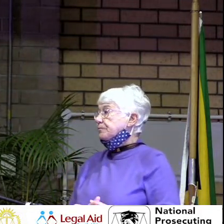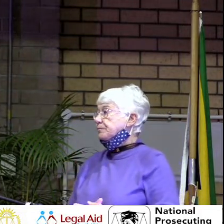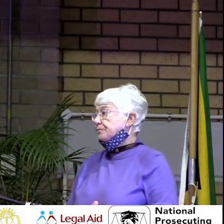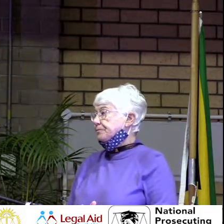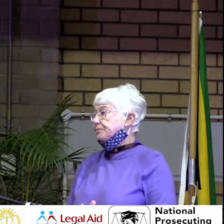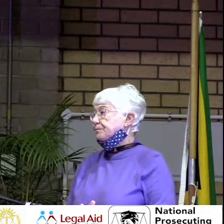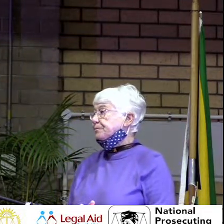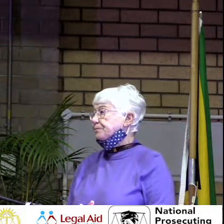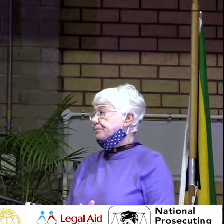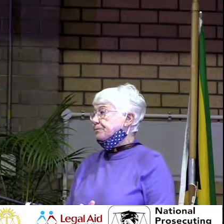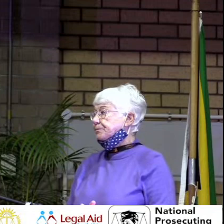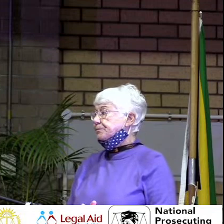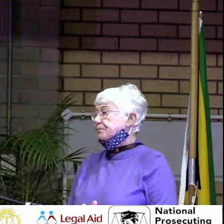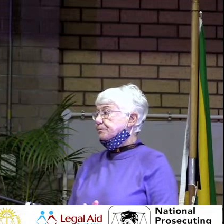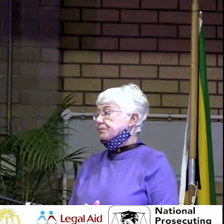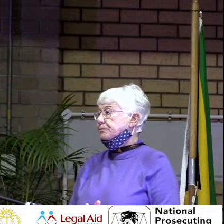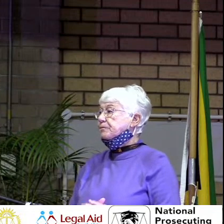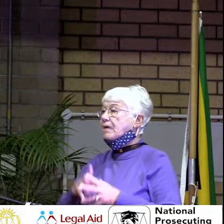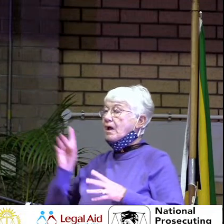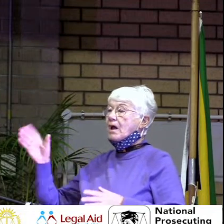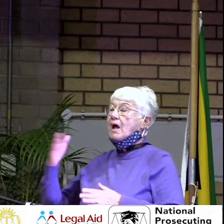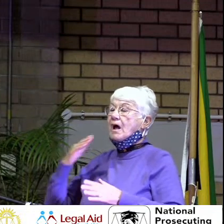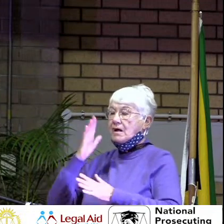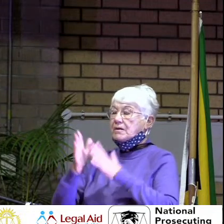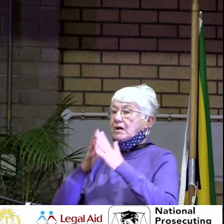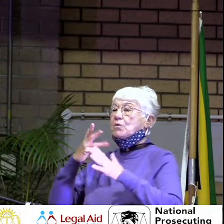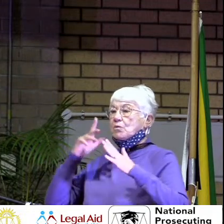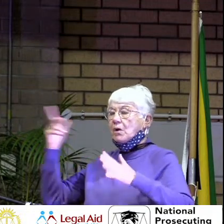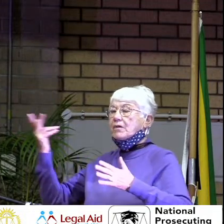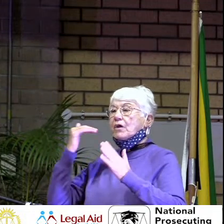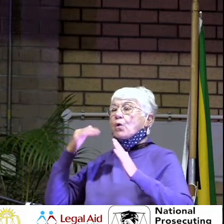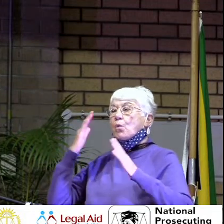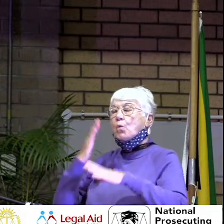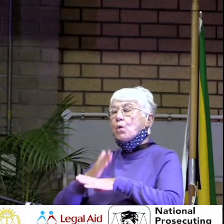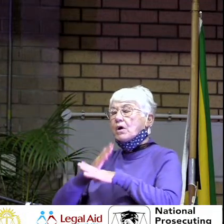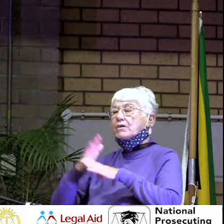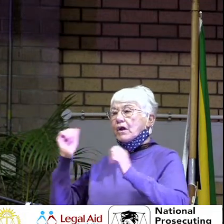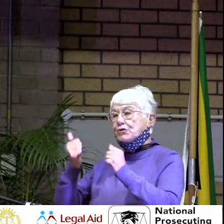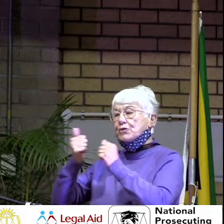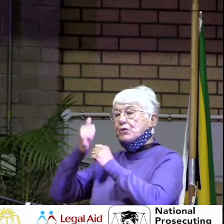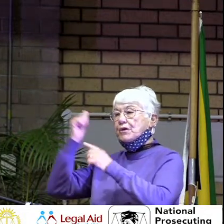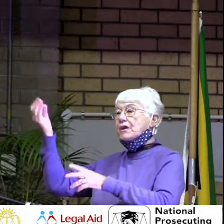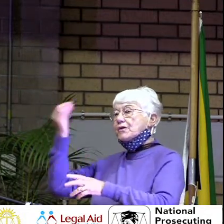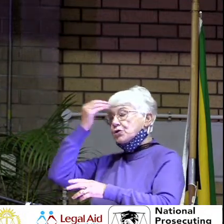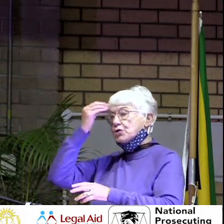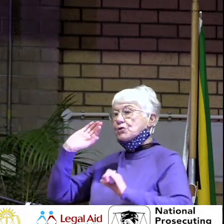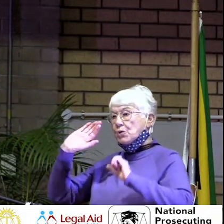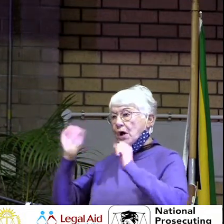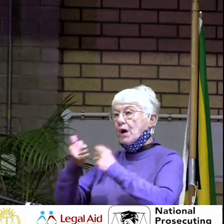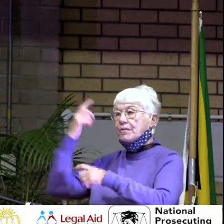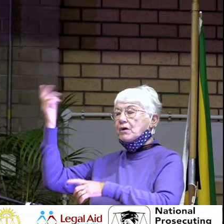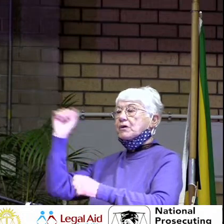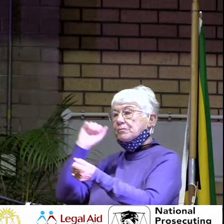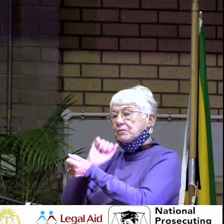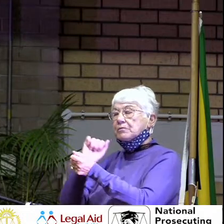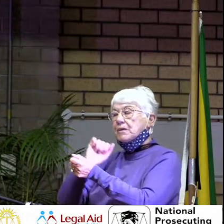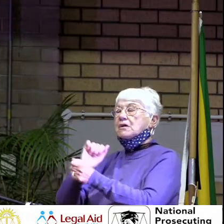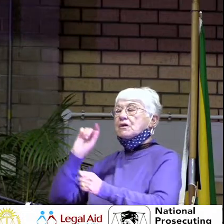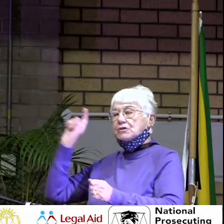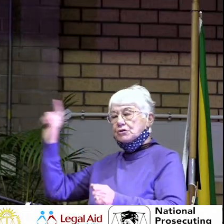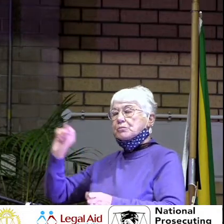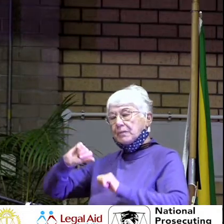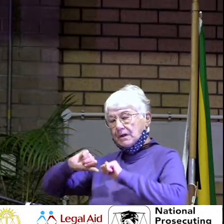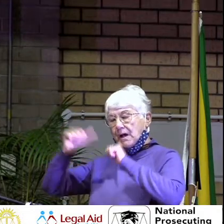supported. With these few words, Program Director, thank you for the opportunity. Thank